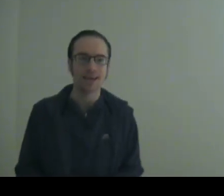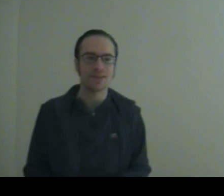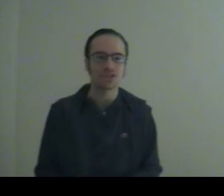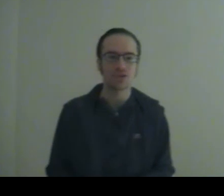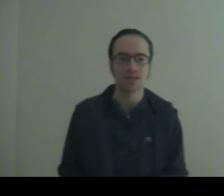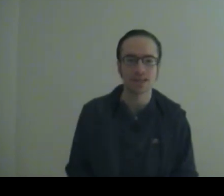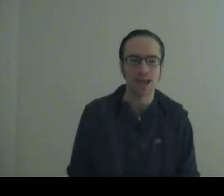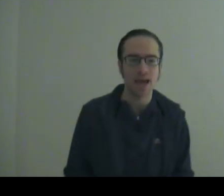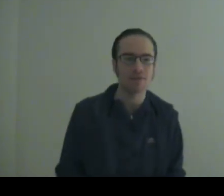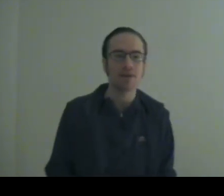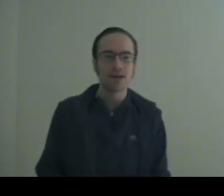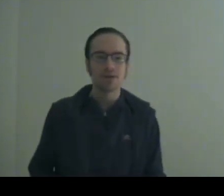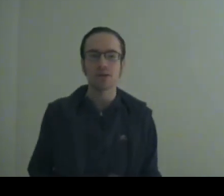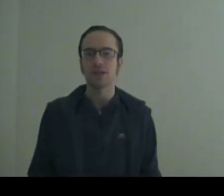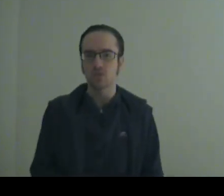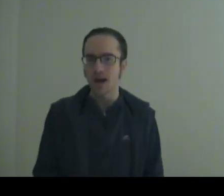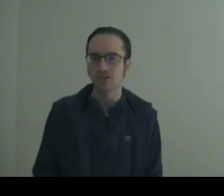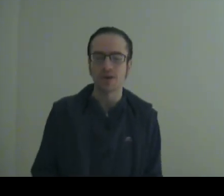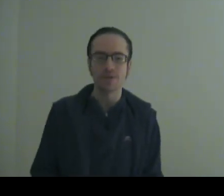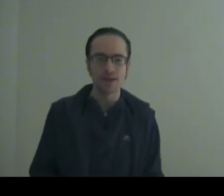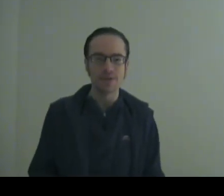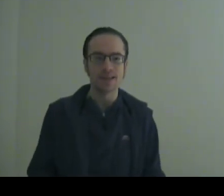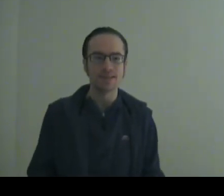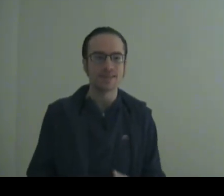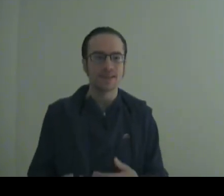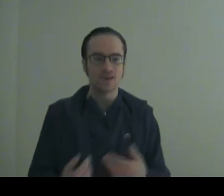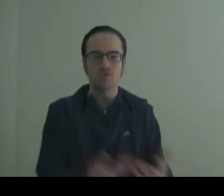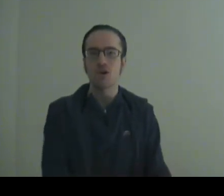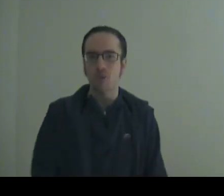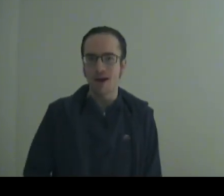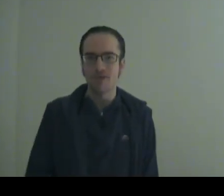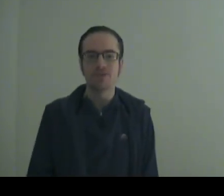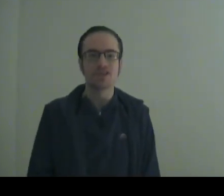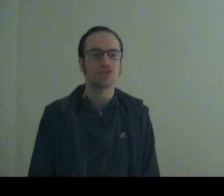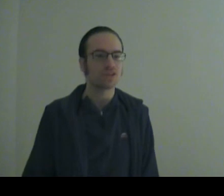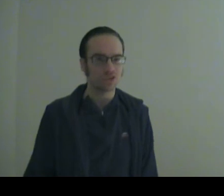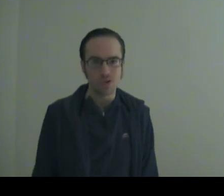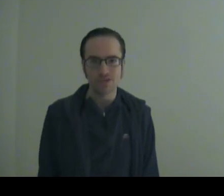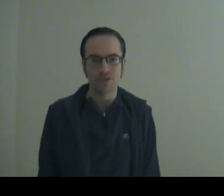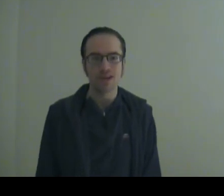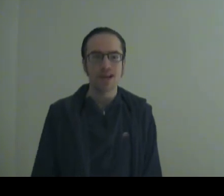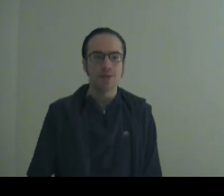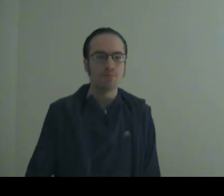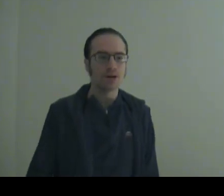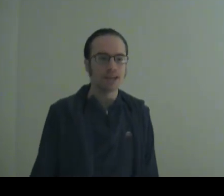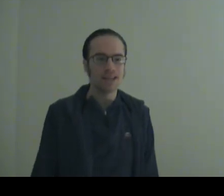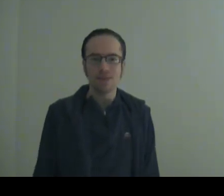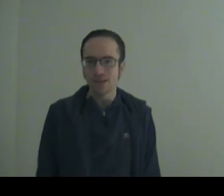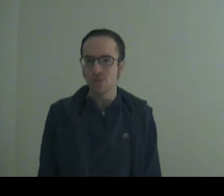they certainly have the legal right to if it is required, if the situation calls for it. But in this